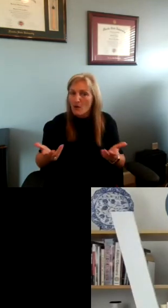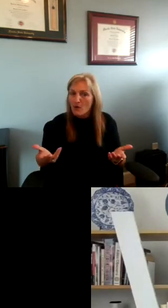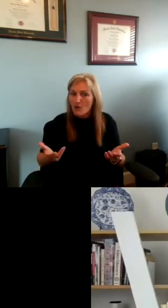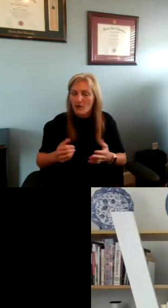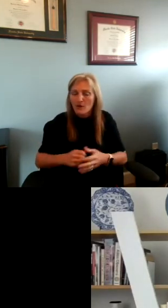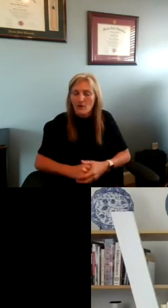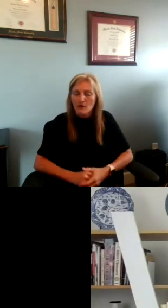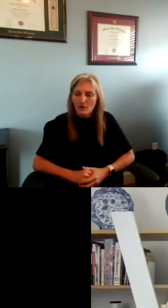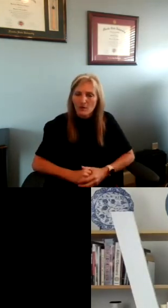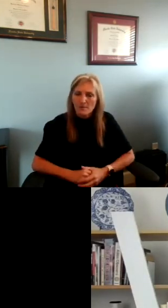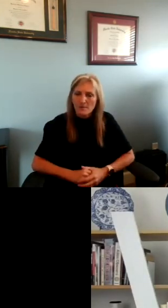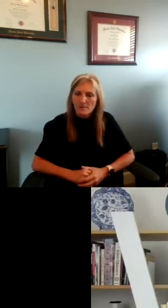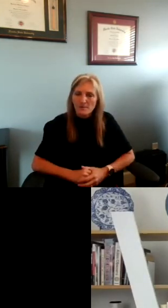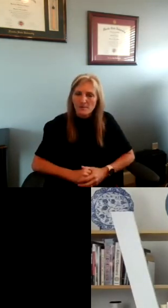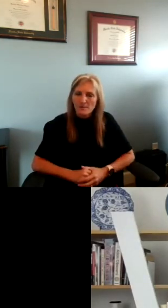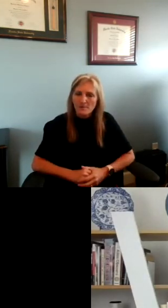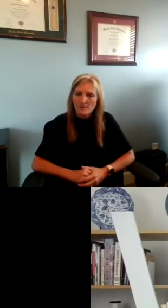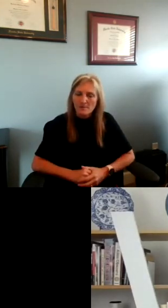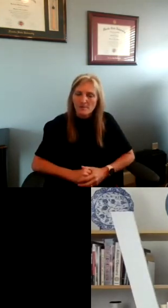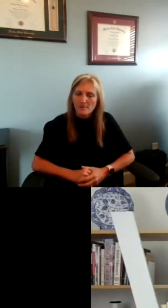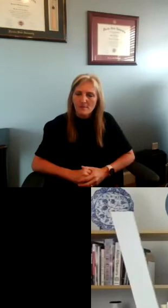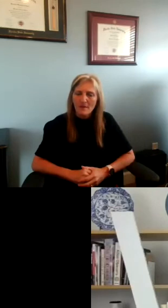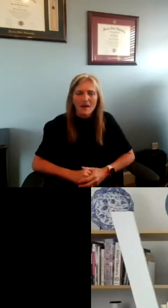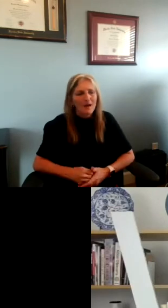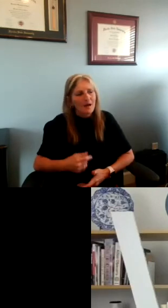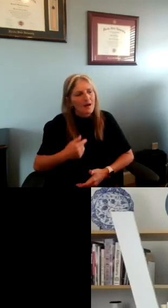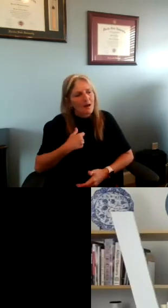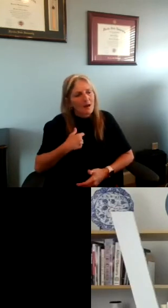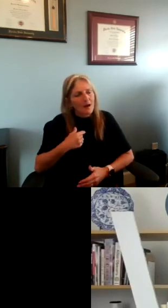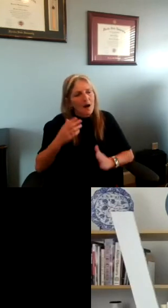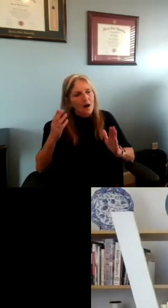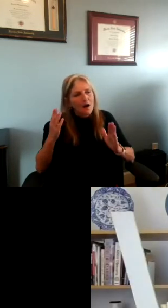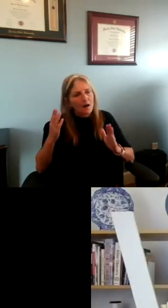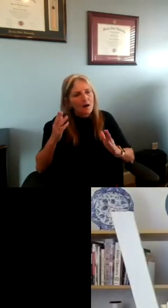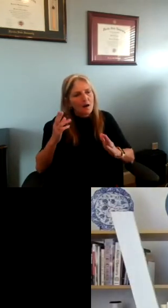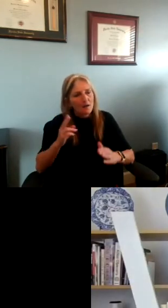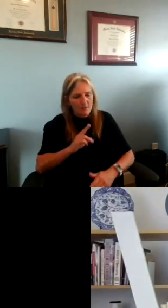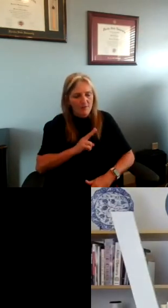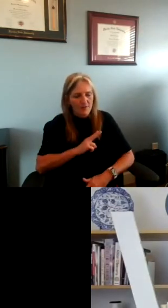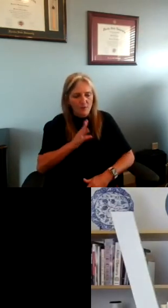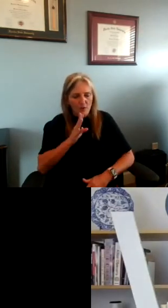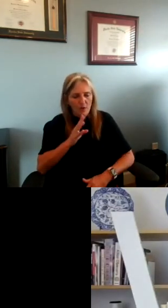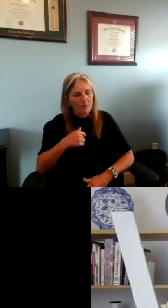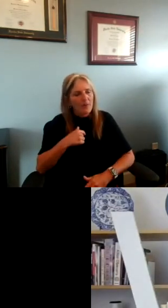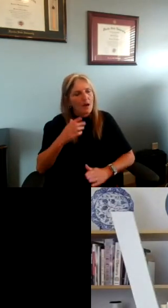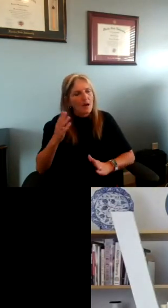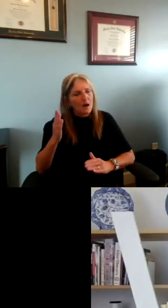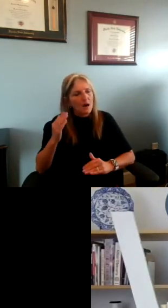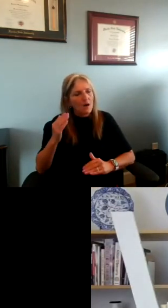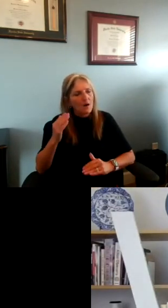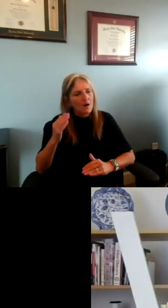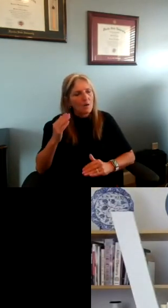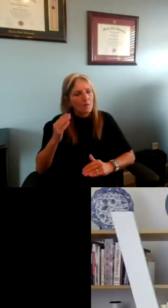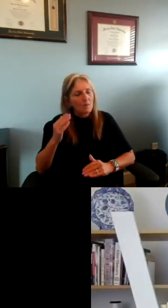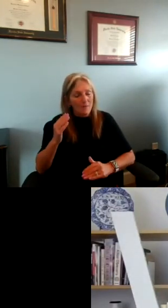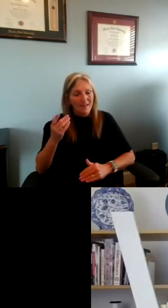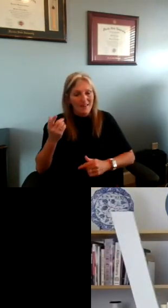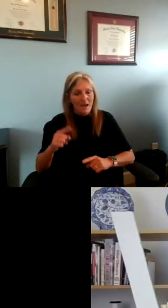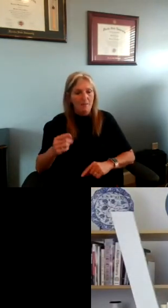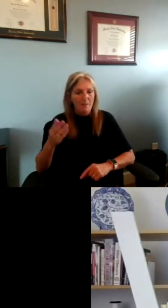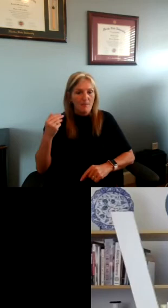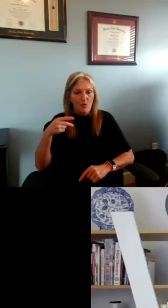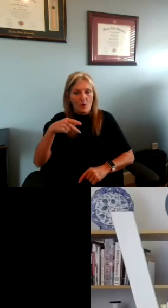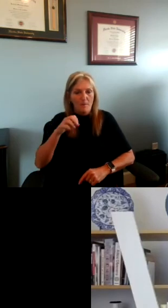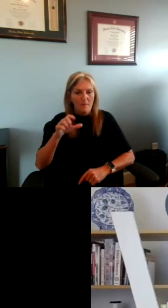Well, I hope that corrections professionals, and this certainly was the case when Pell Grants were